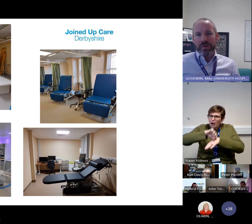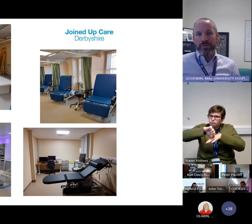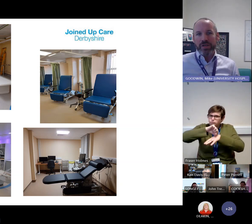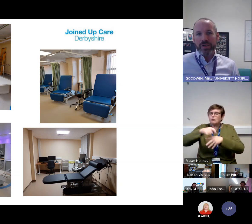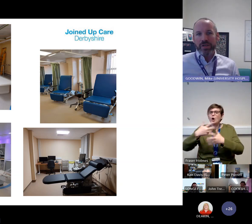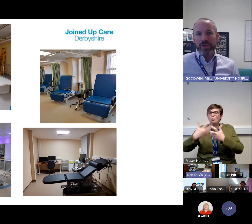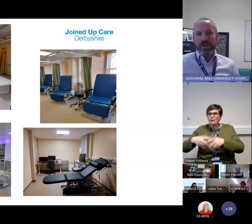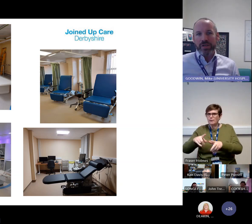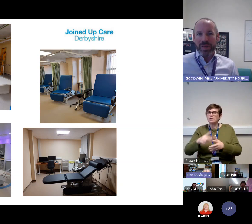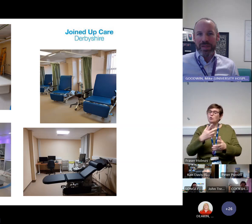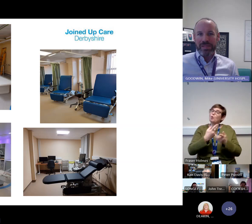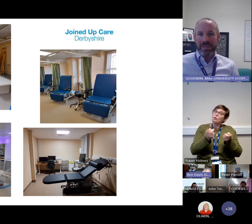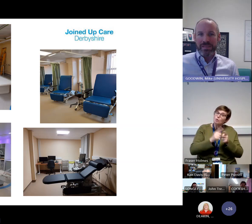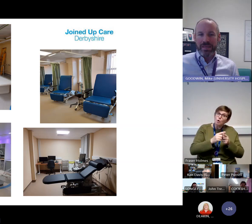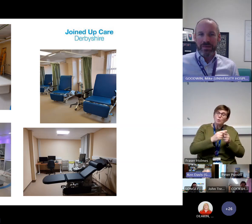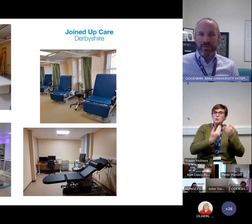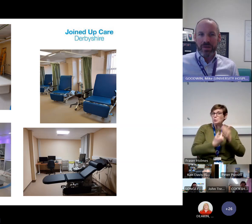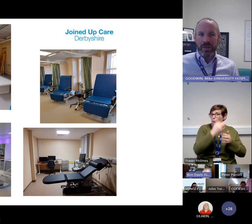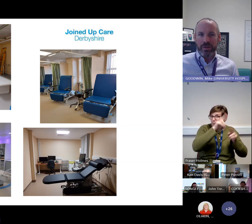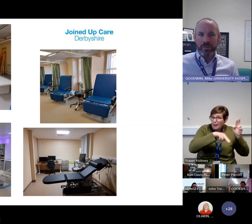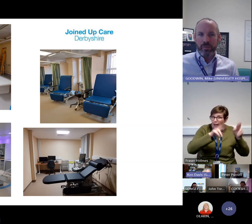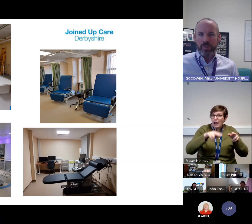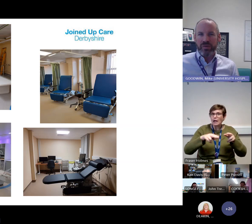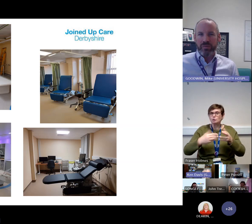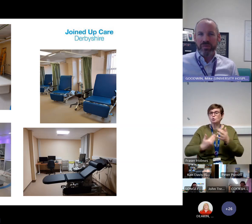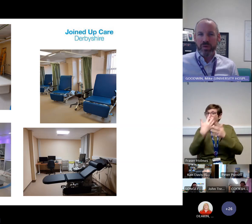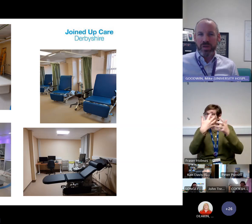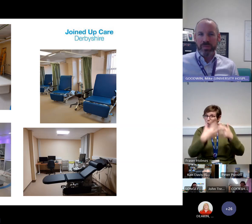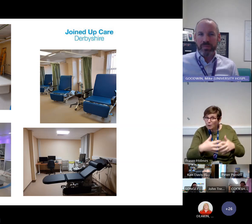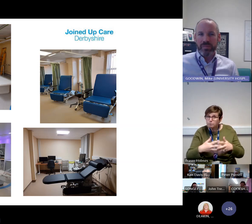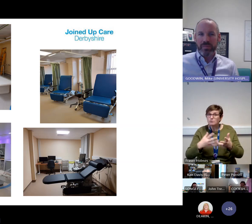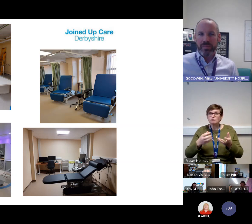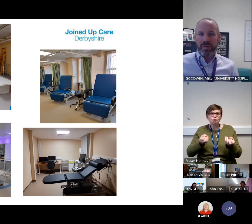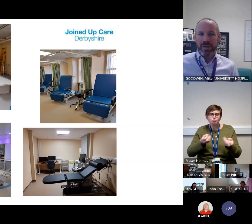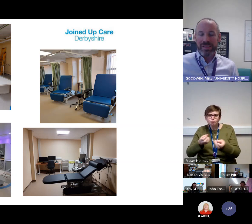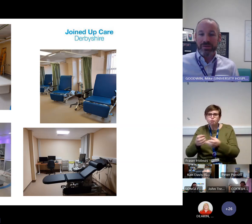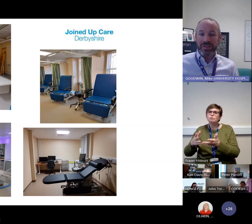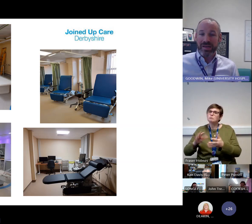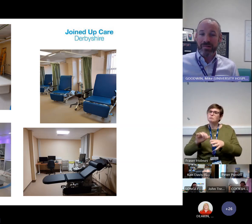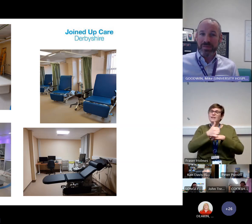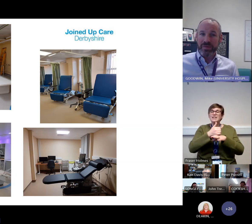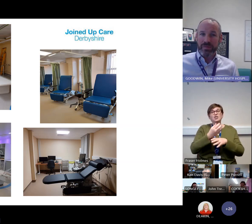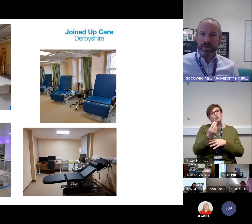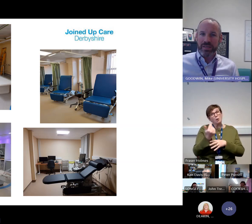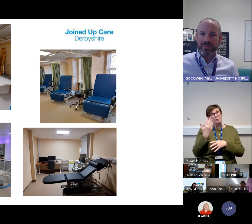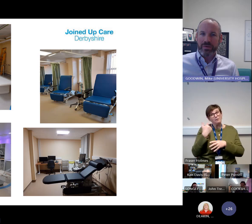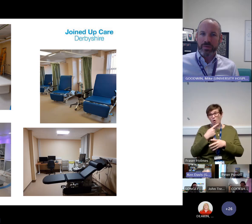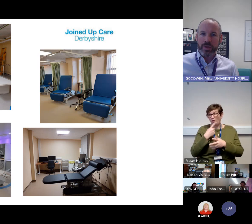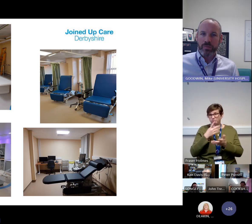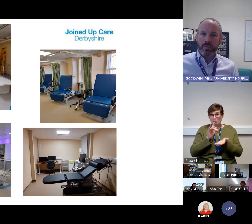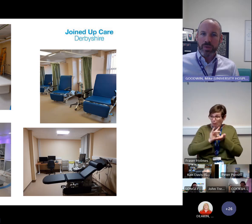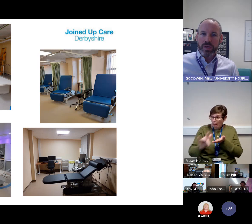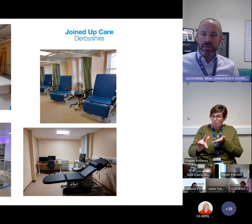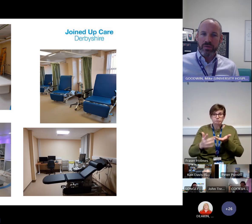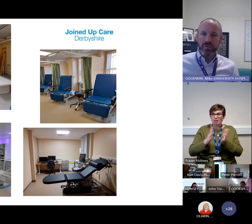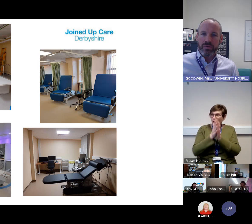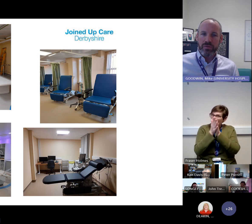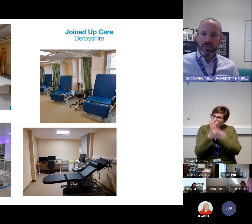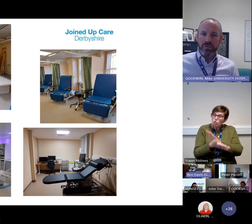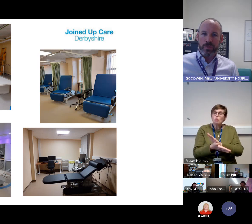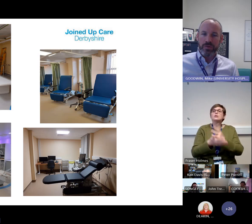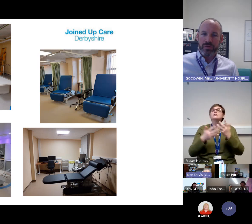been refreshed, repainted, and some of them were essentially derelict beforehand. So,